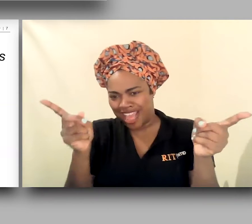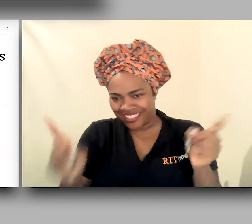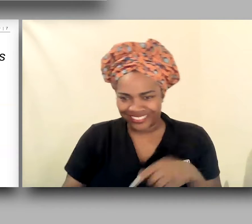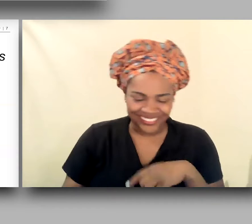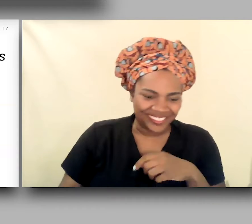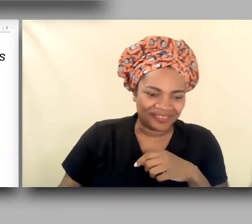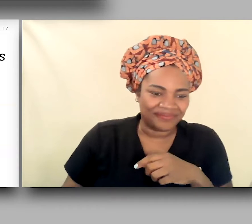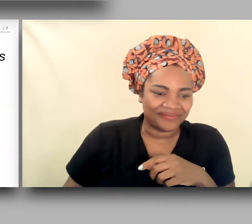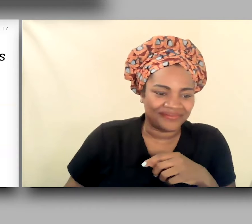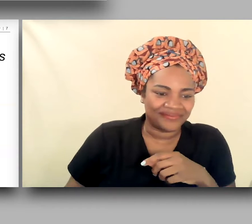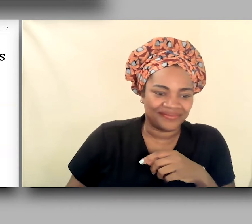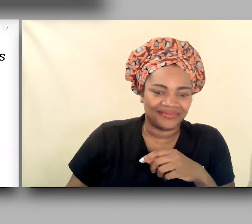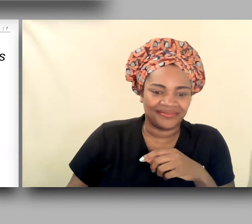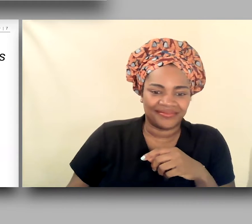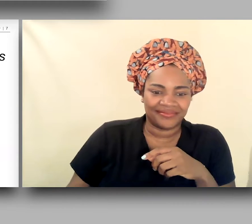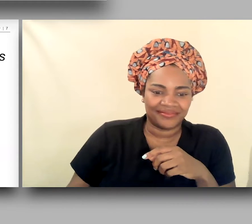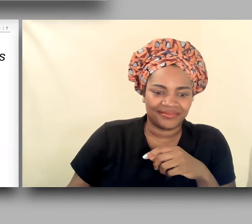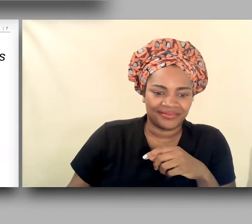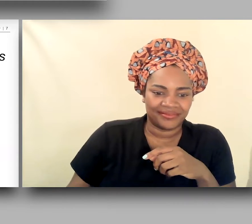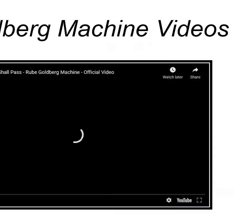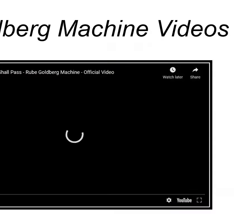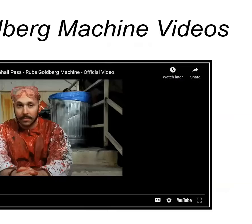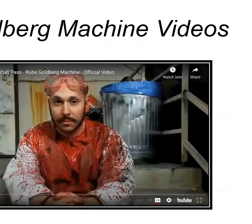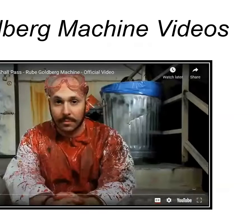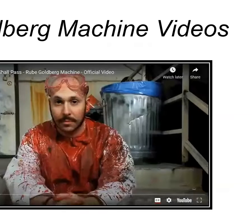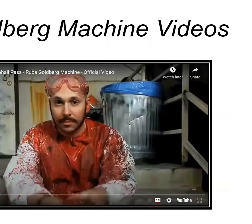do have to unmute myself to allow that to happen.